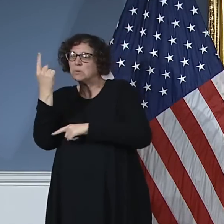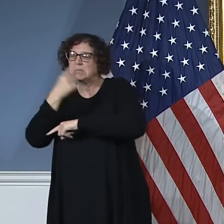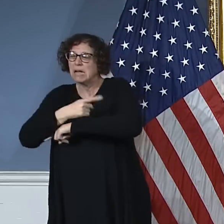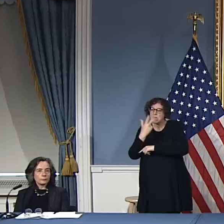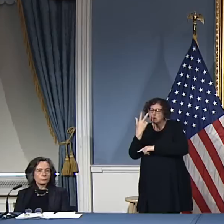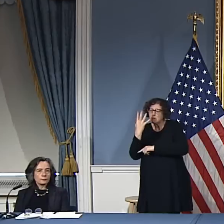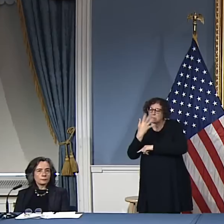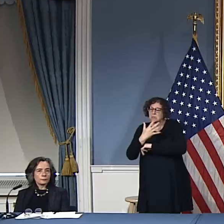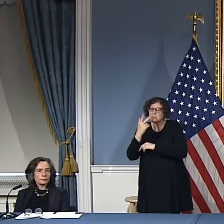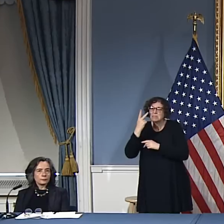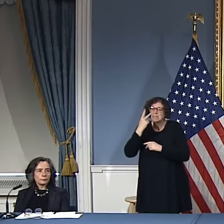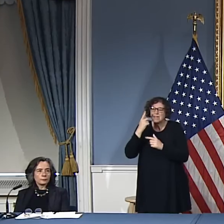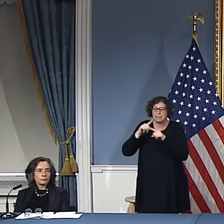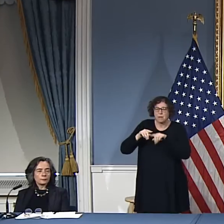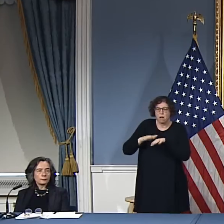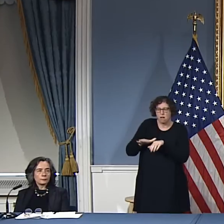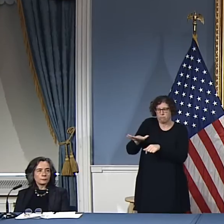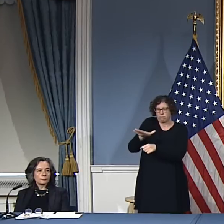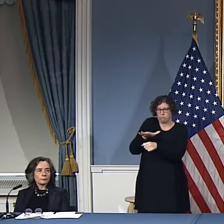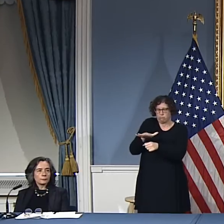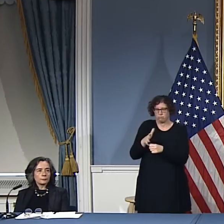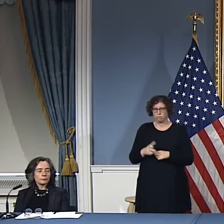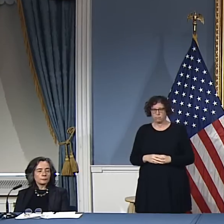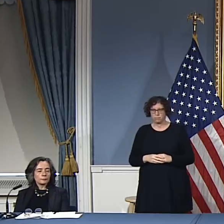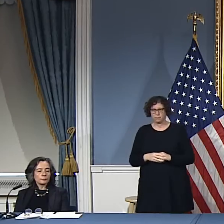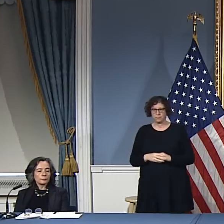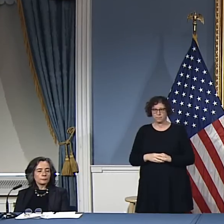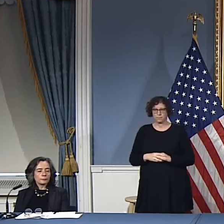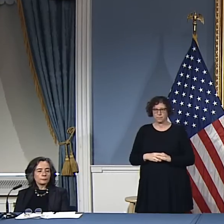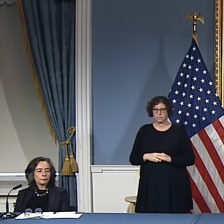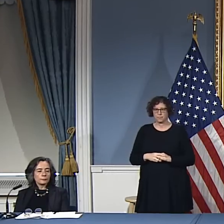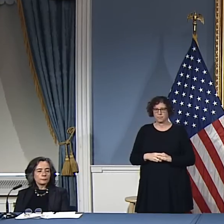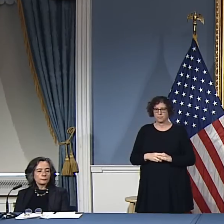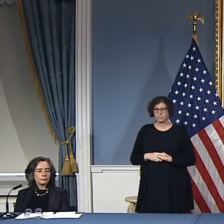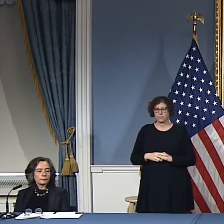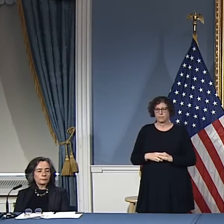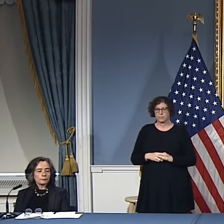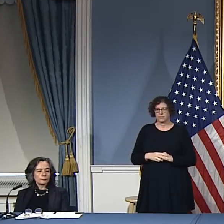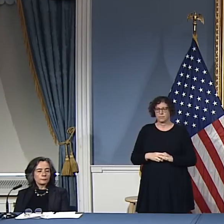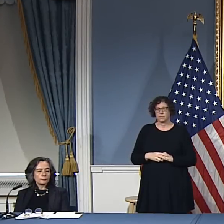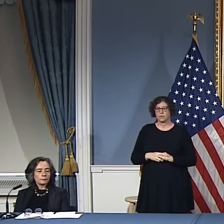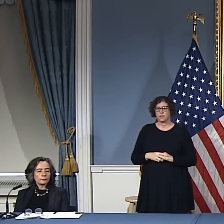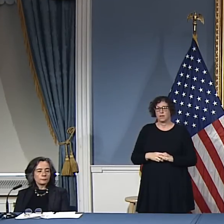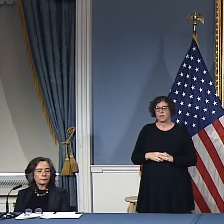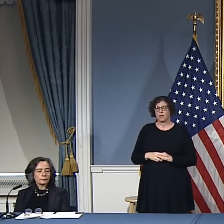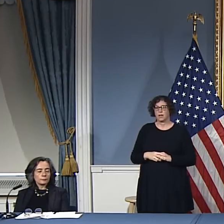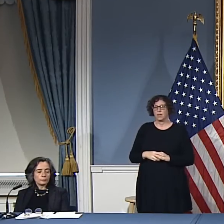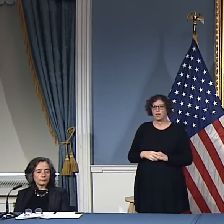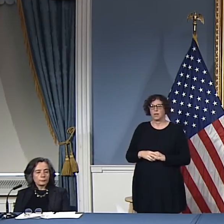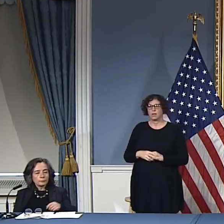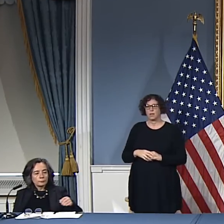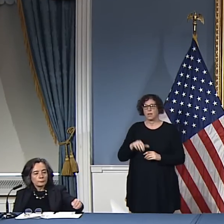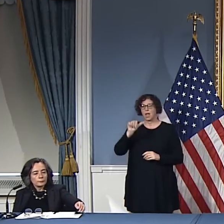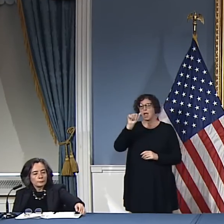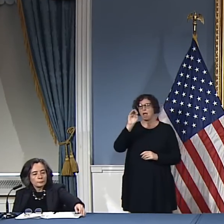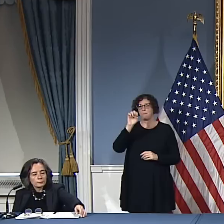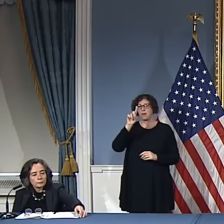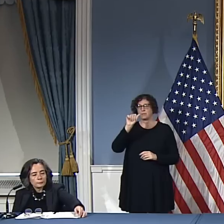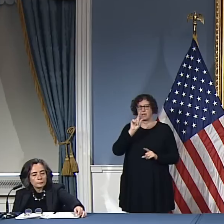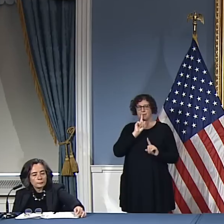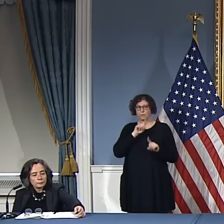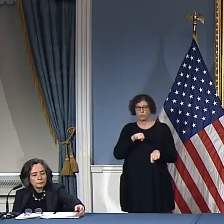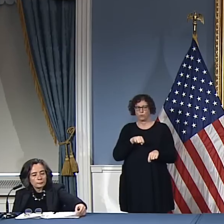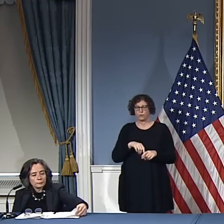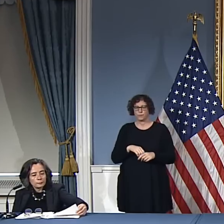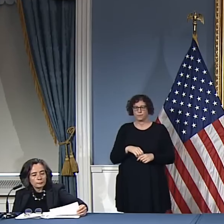Go ahead. Next up, we've got Amanda from Politico. Go ahead, Amanda. Amanda?